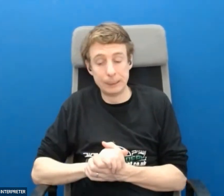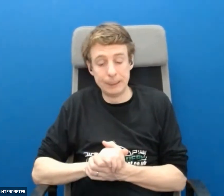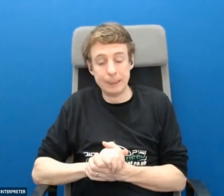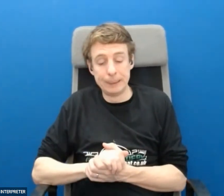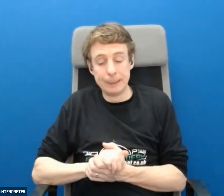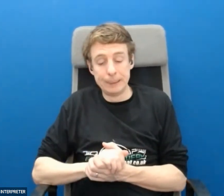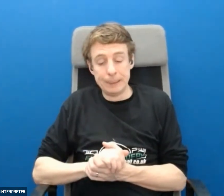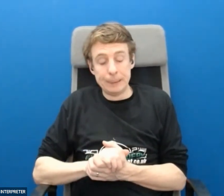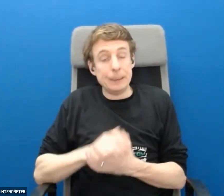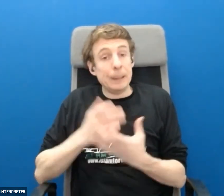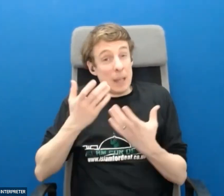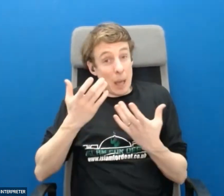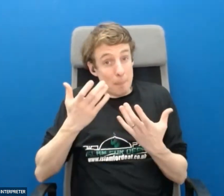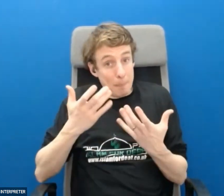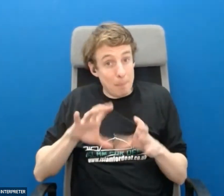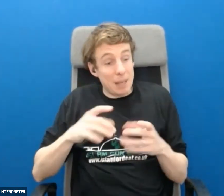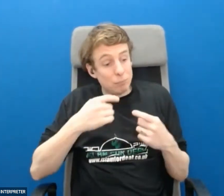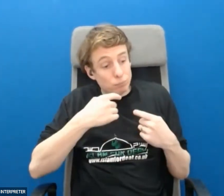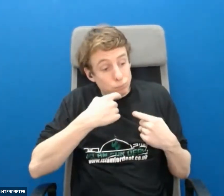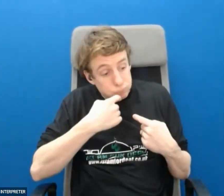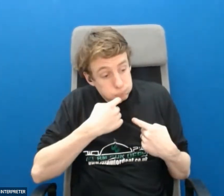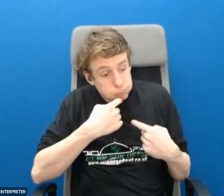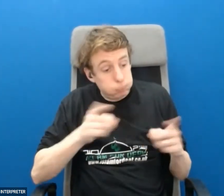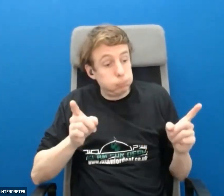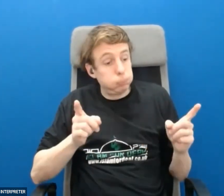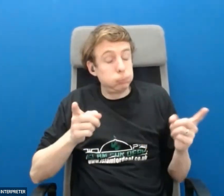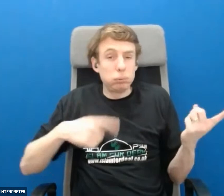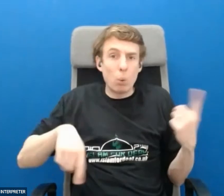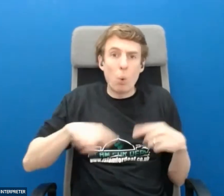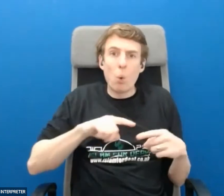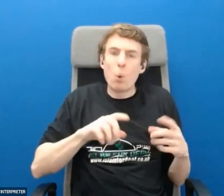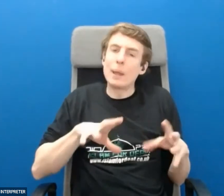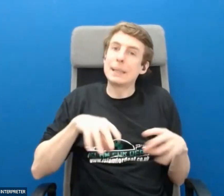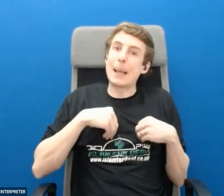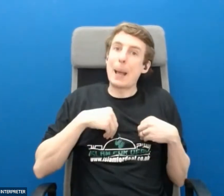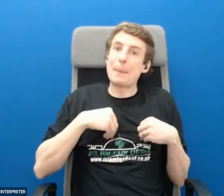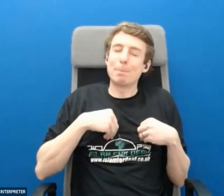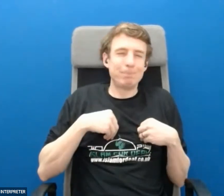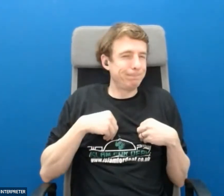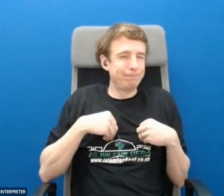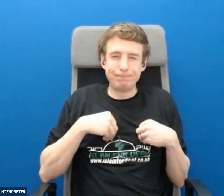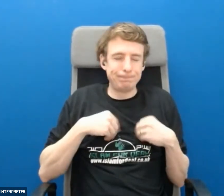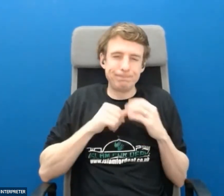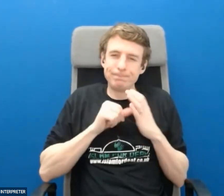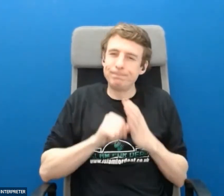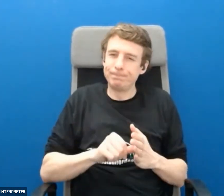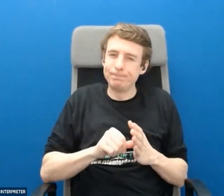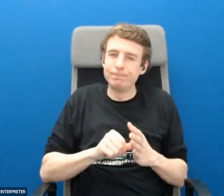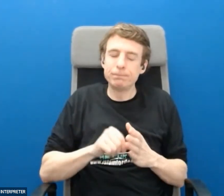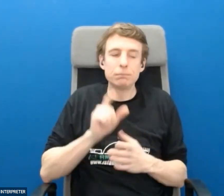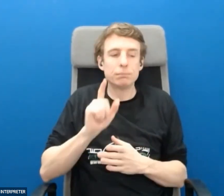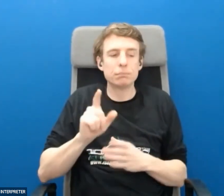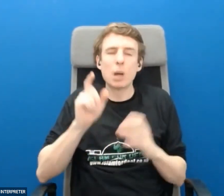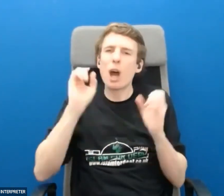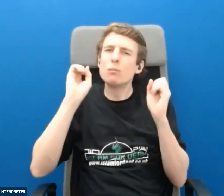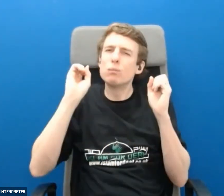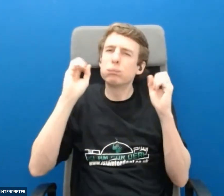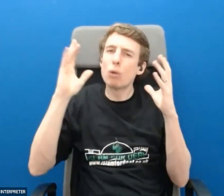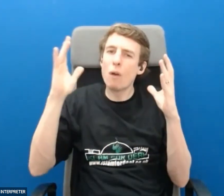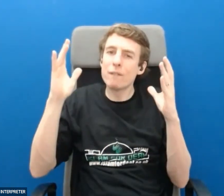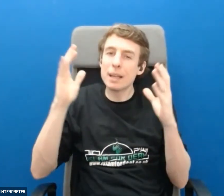it, or what helped them actualize it was the call of the prophets. And that enabled the people to be